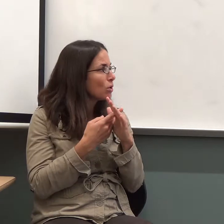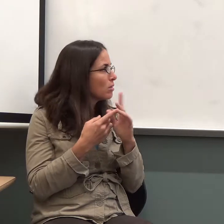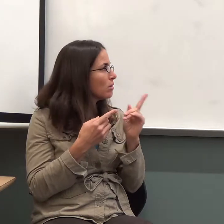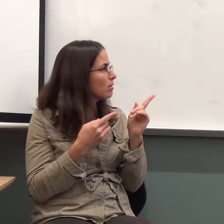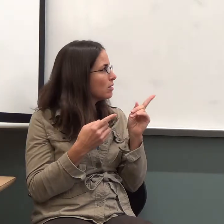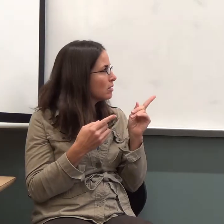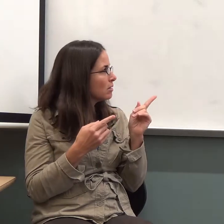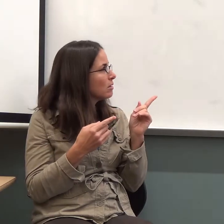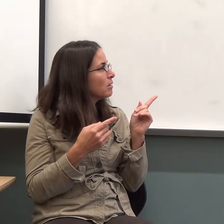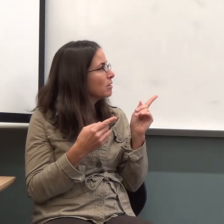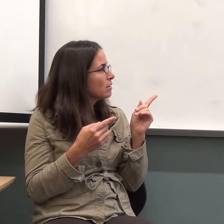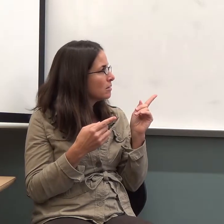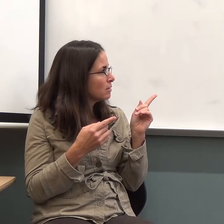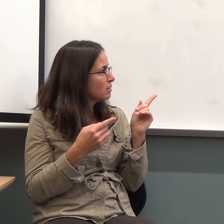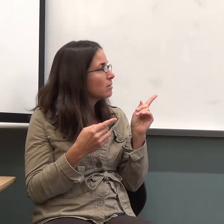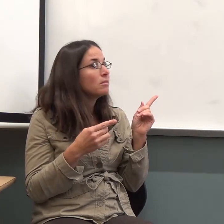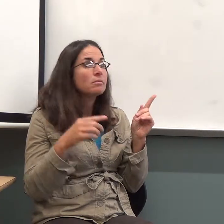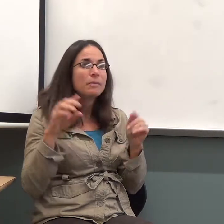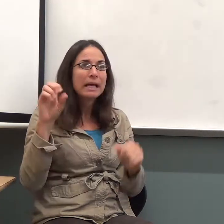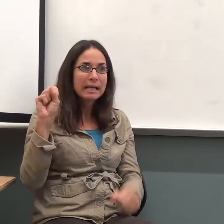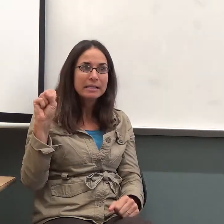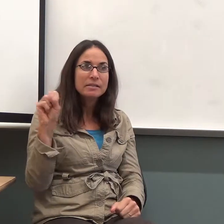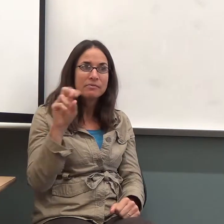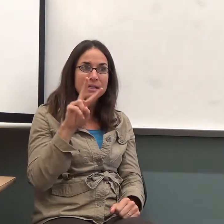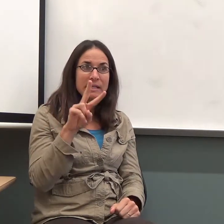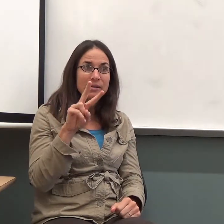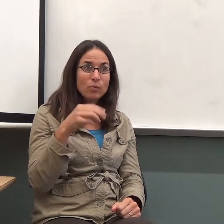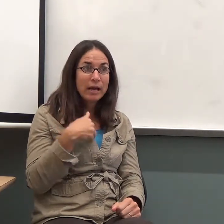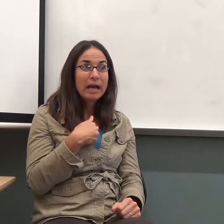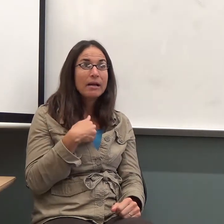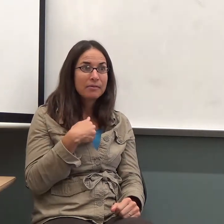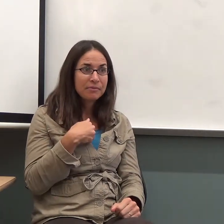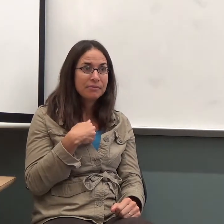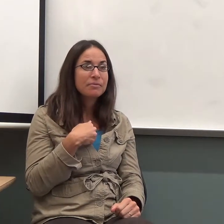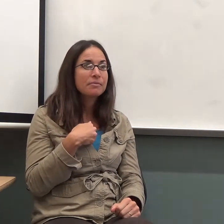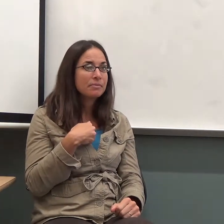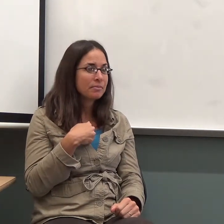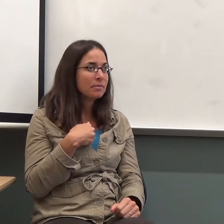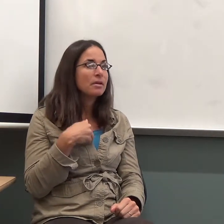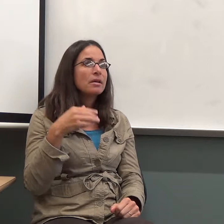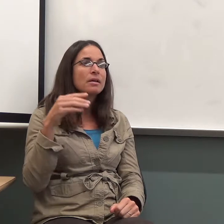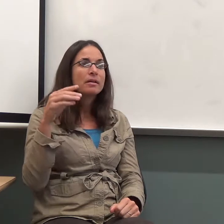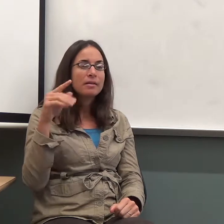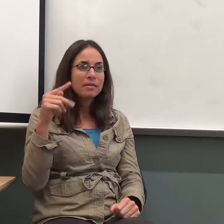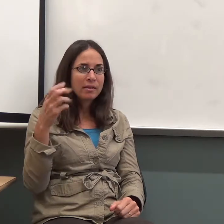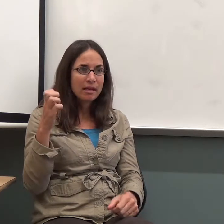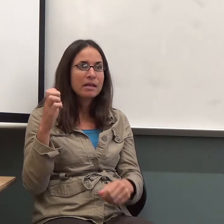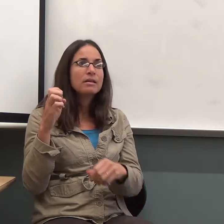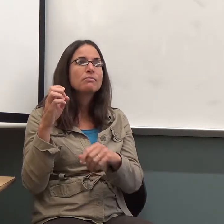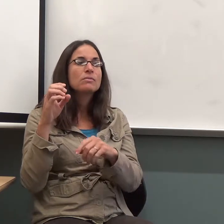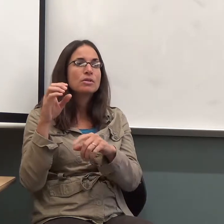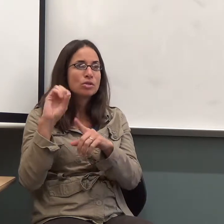an S and a V, don't they? Subject circumstance. The circumstances regarding snoring describes